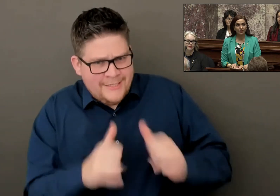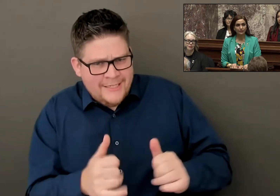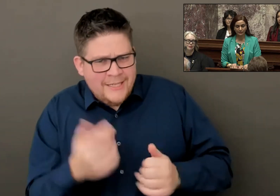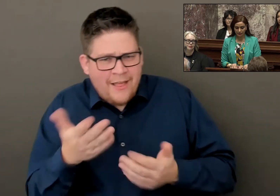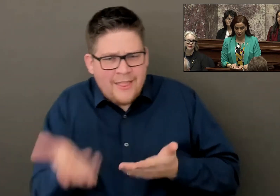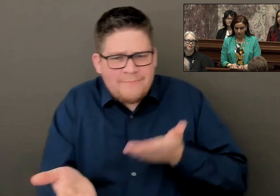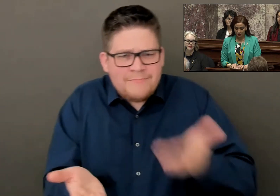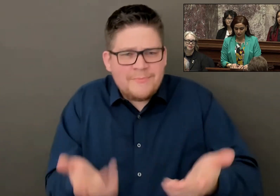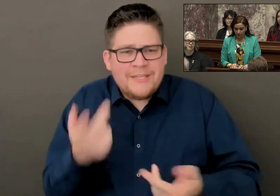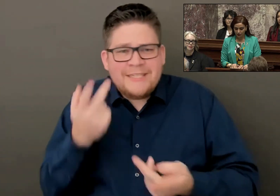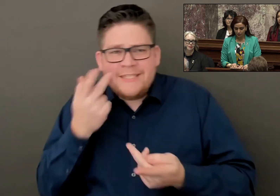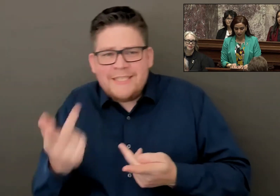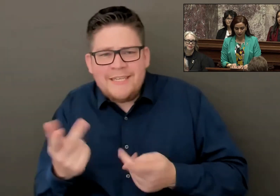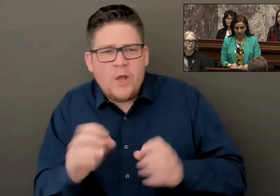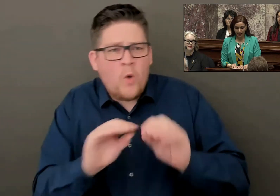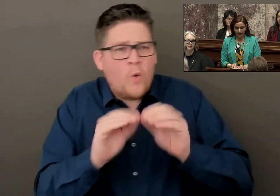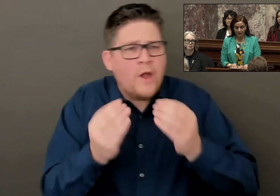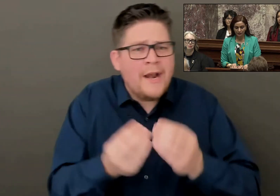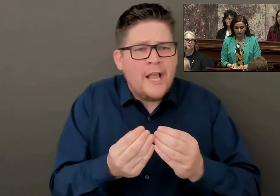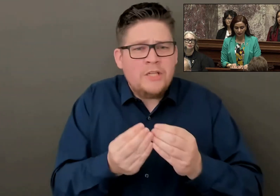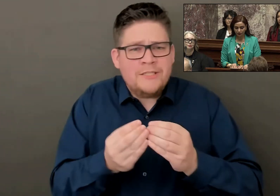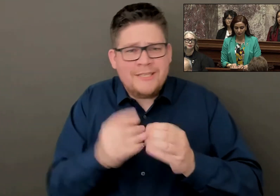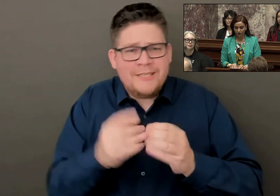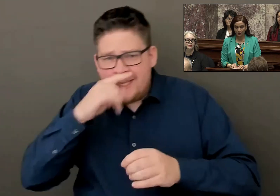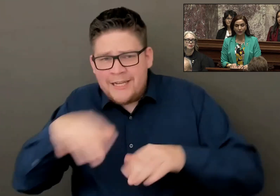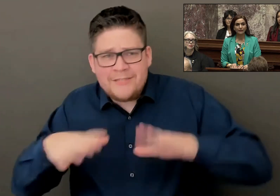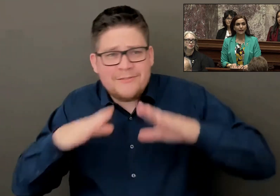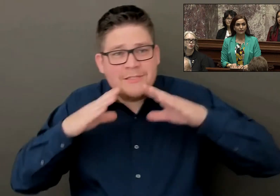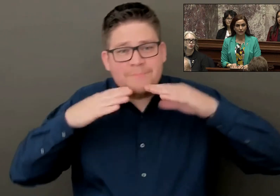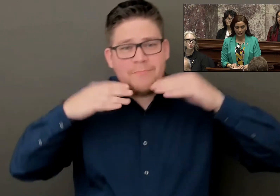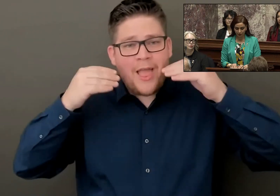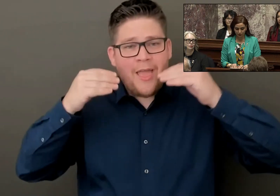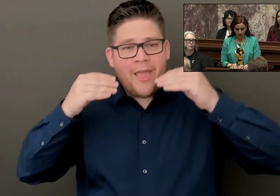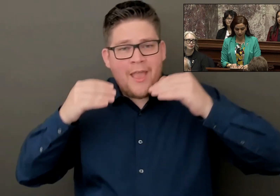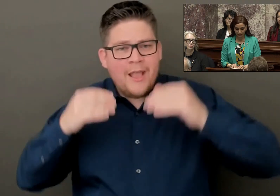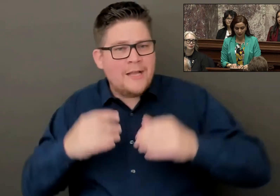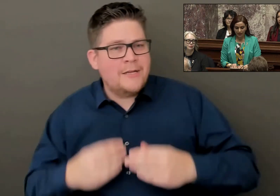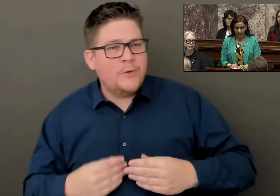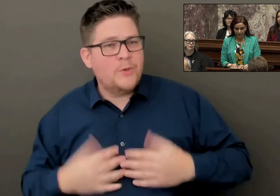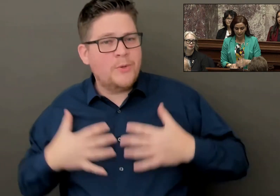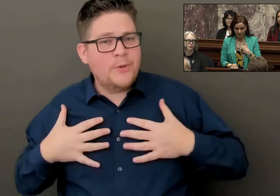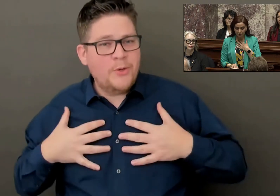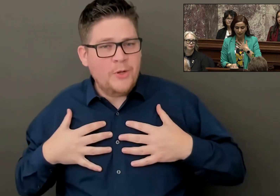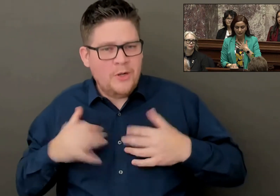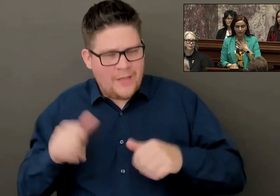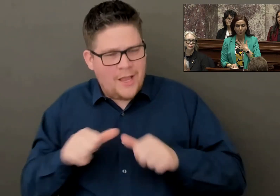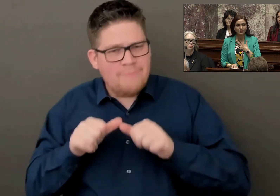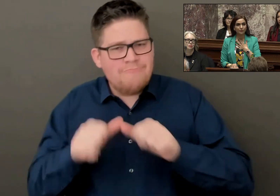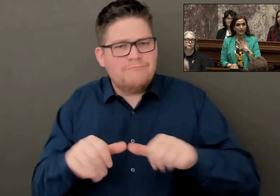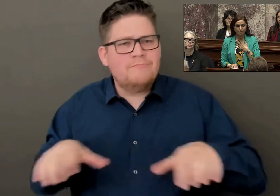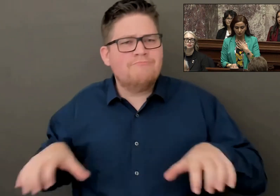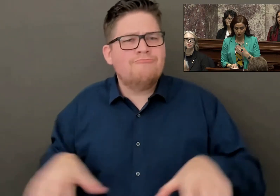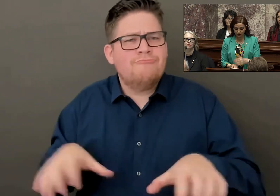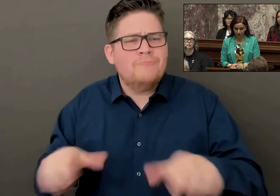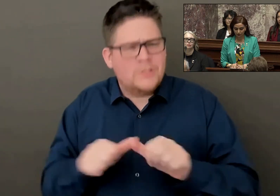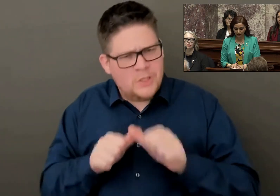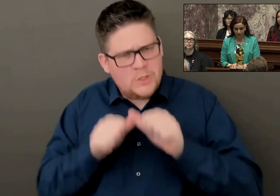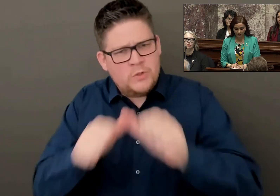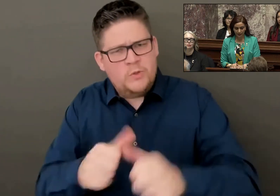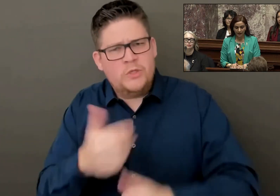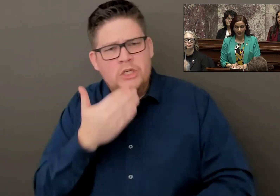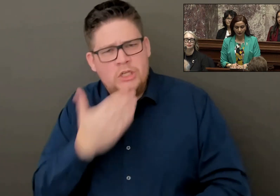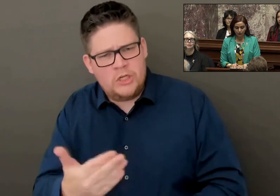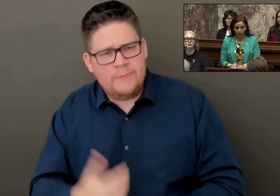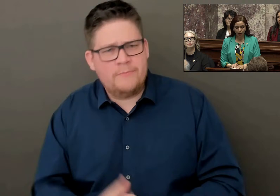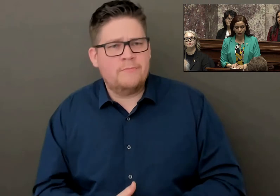of kindness she inspired, and in the strength of a community that she helped shape. I extend my deepest gratitude to her